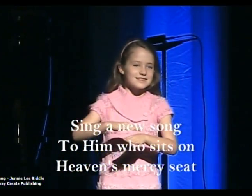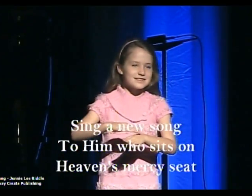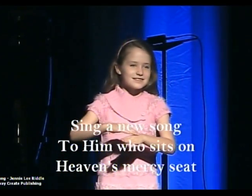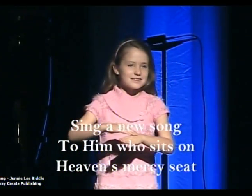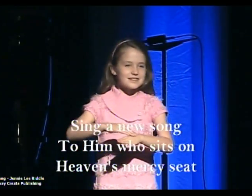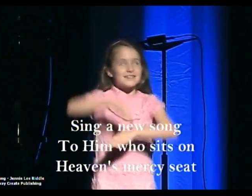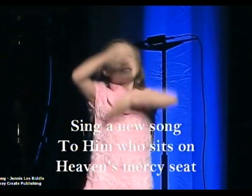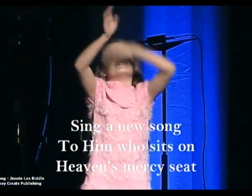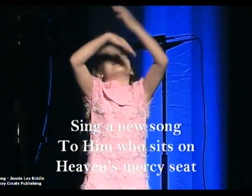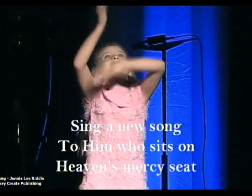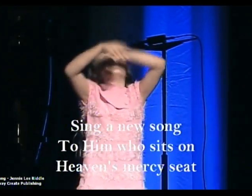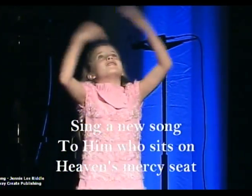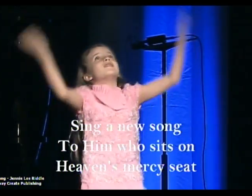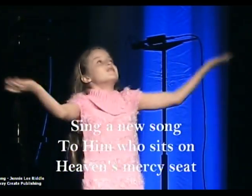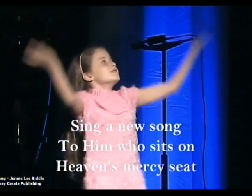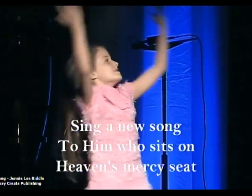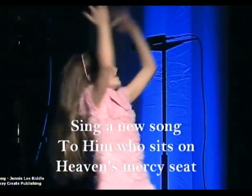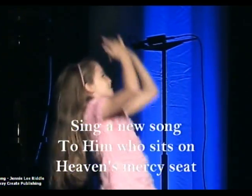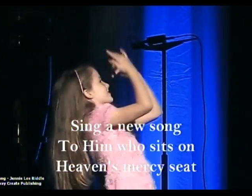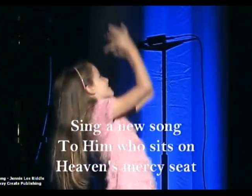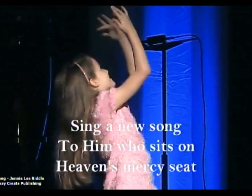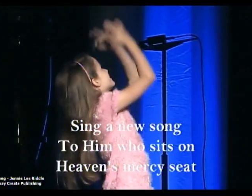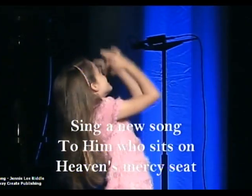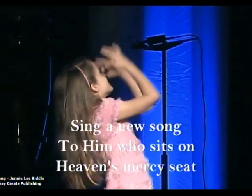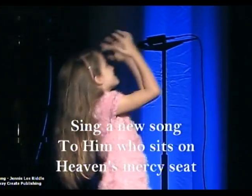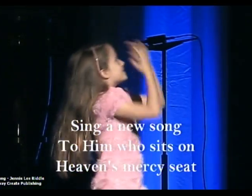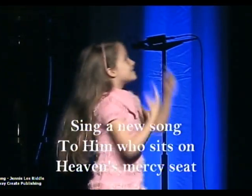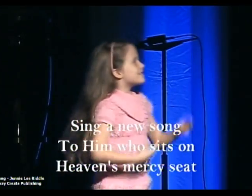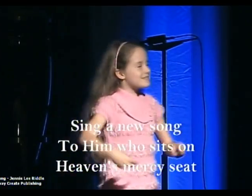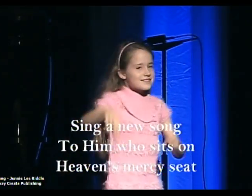heaven's mercy seat.